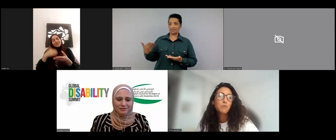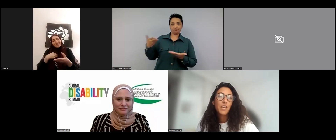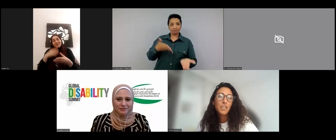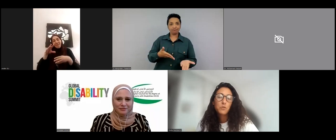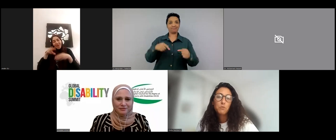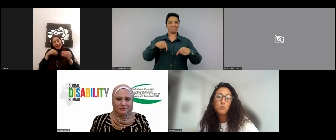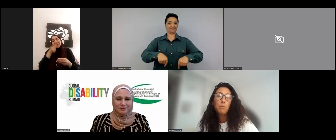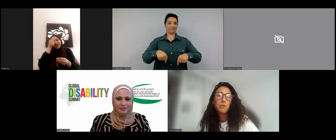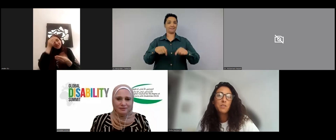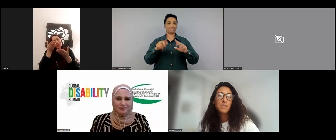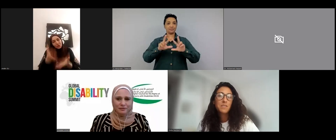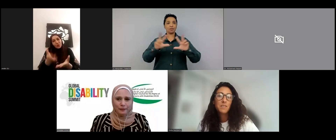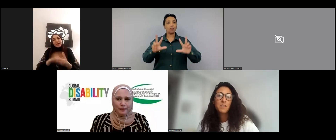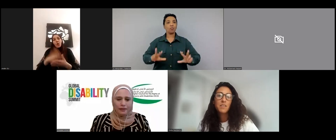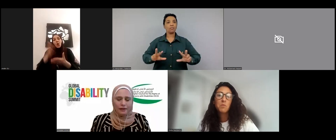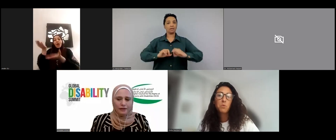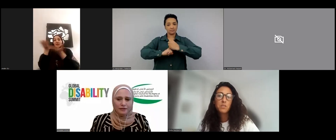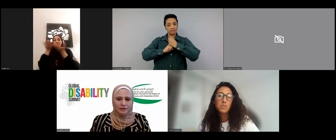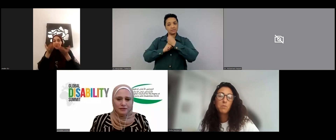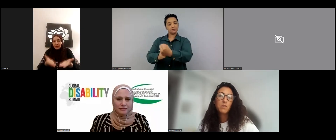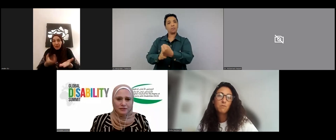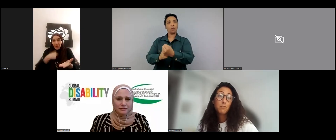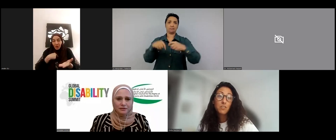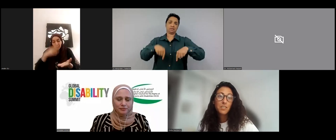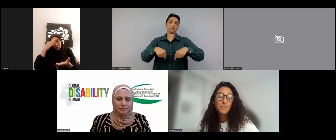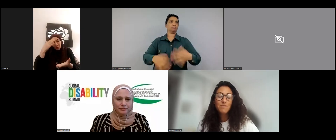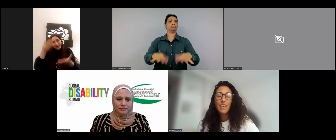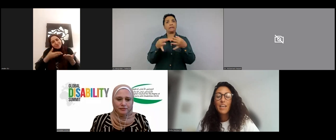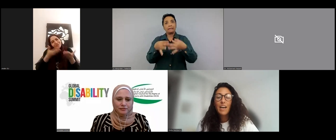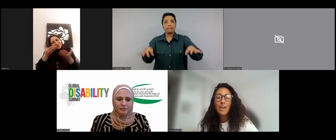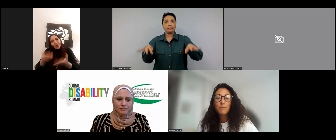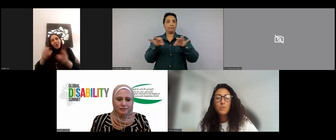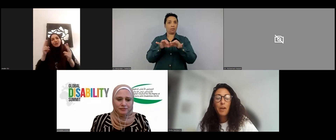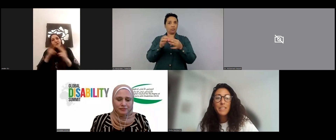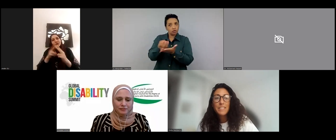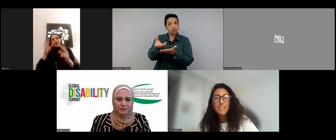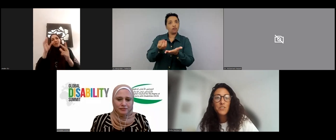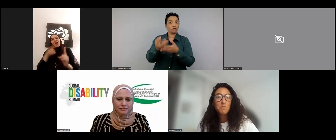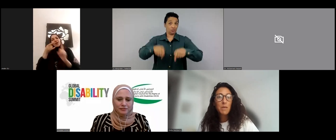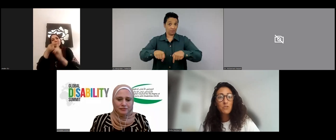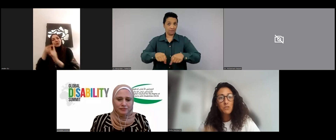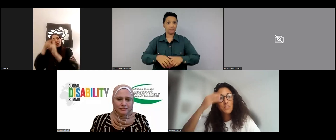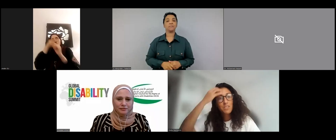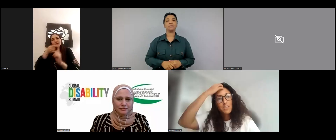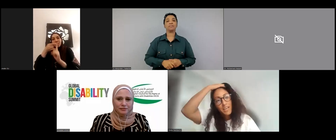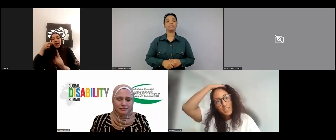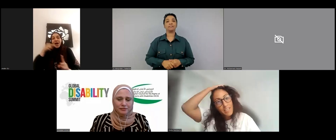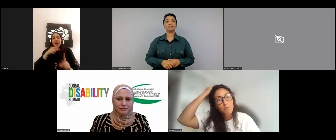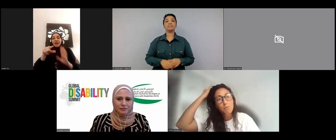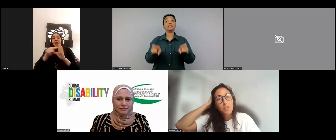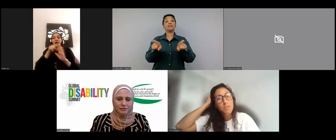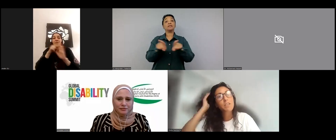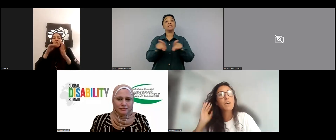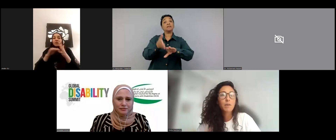today to support this important piece of work. So as just mentioned,